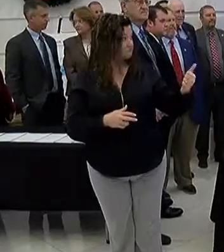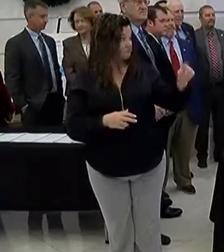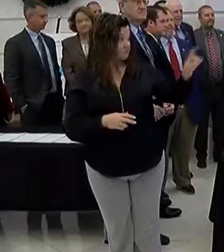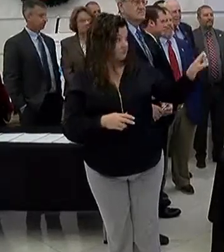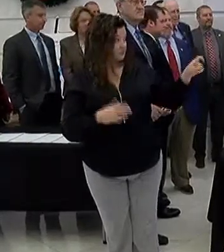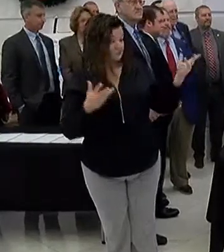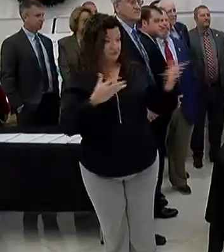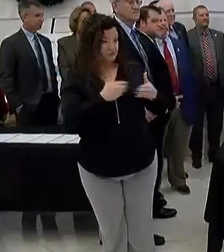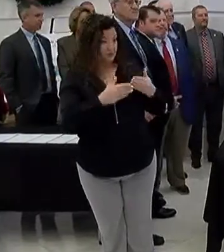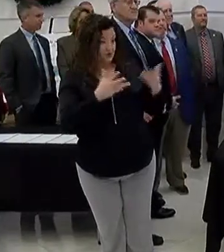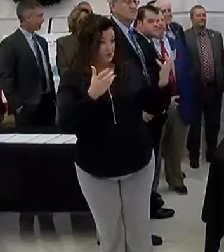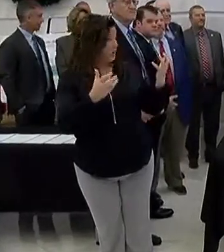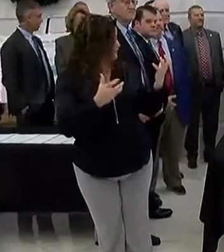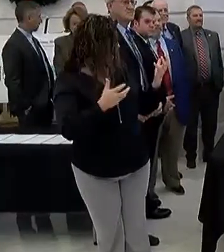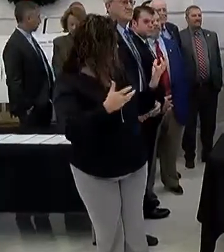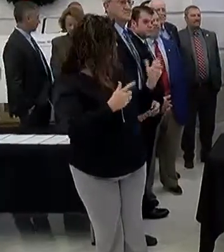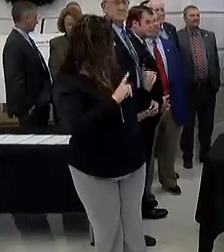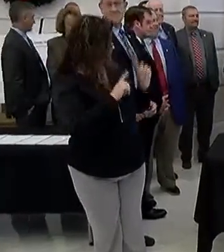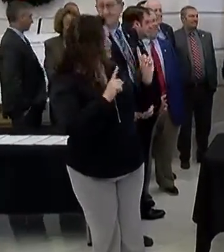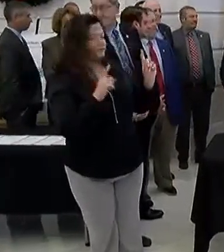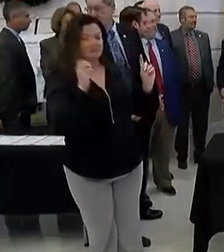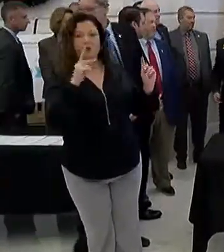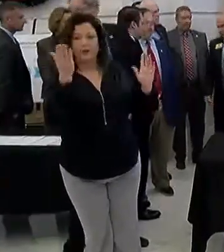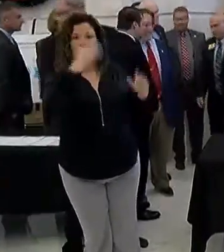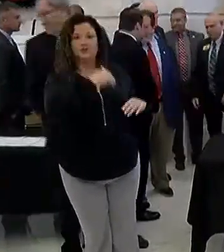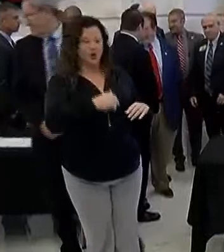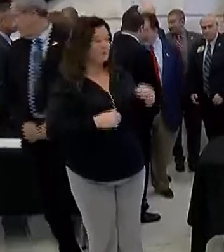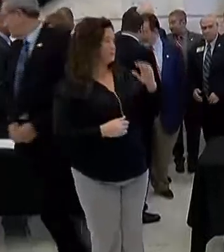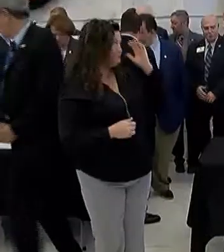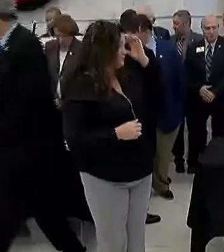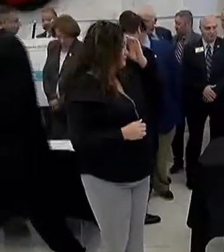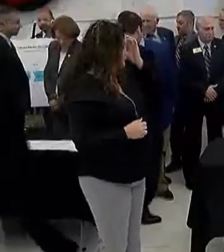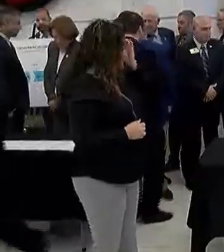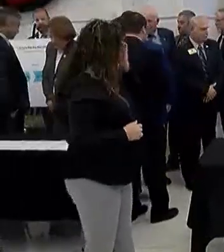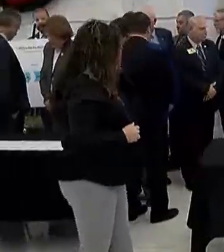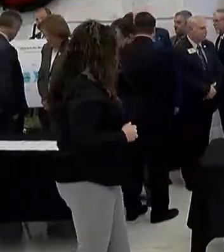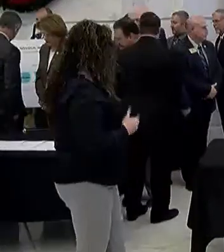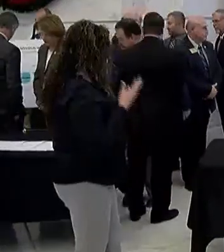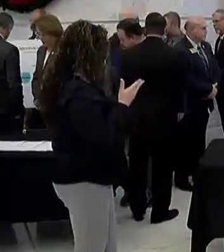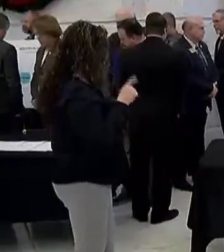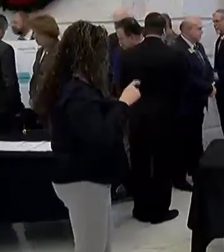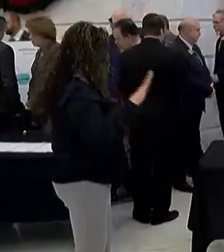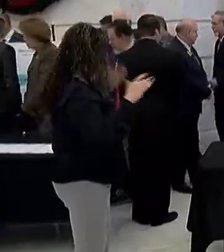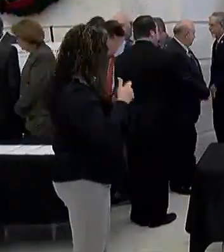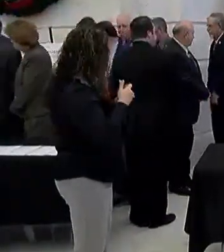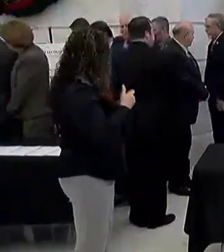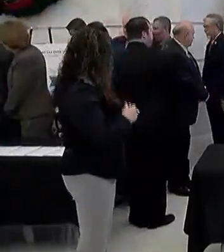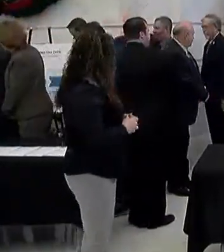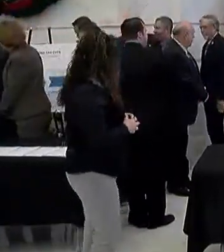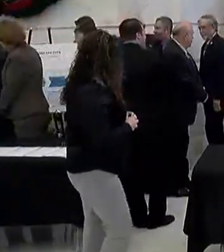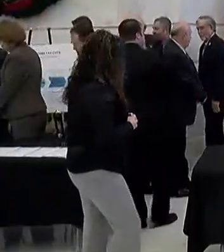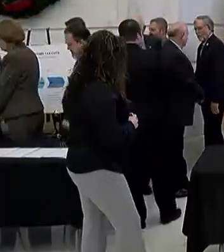you want to do. You could go there. All right. Let's go here. We might need your help on some questions.